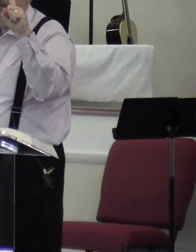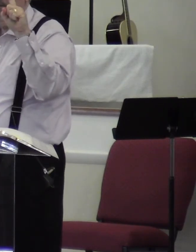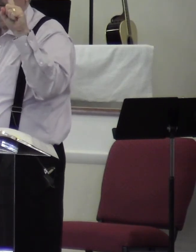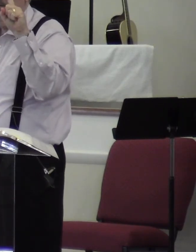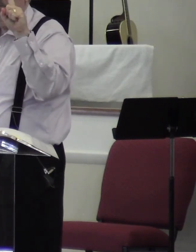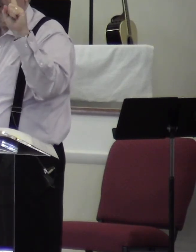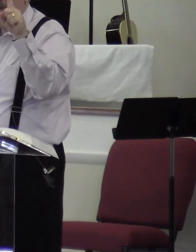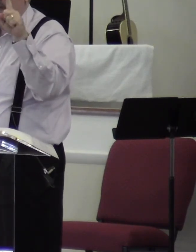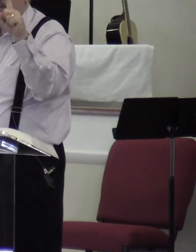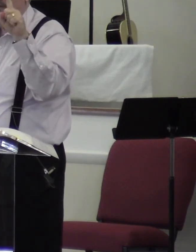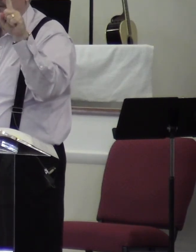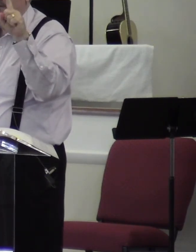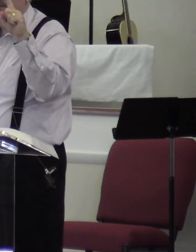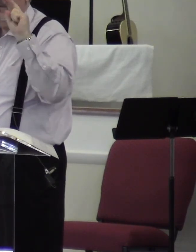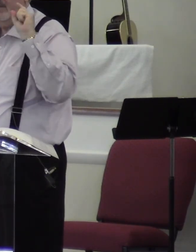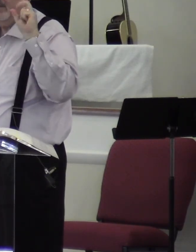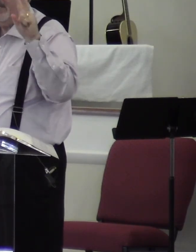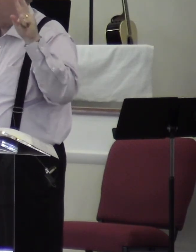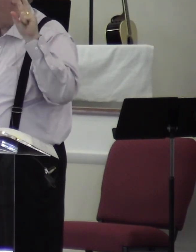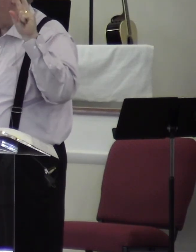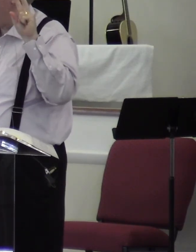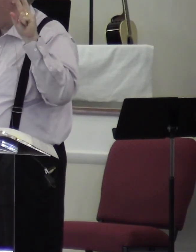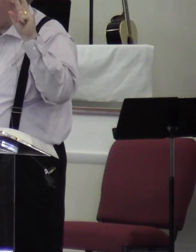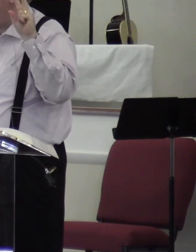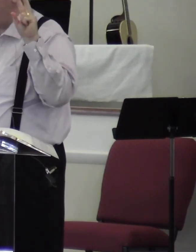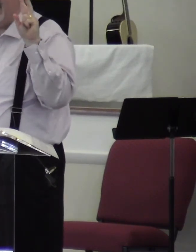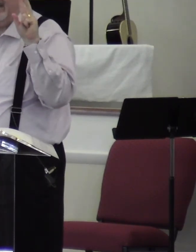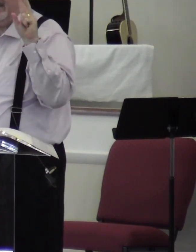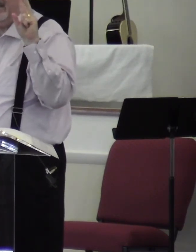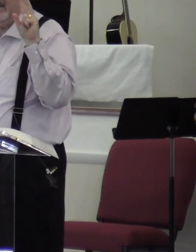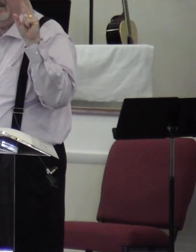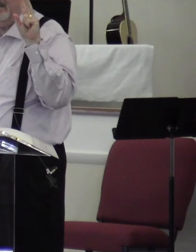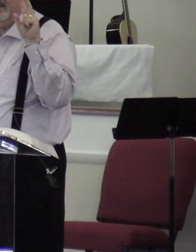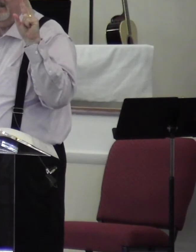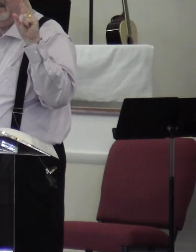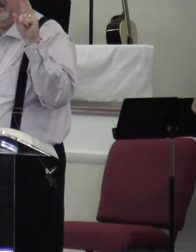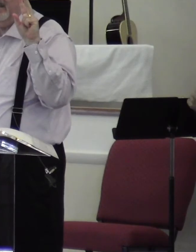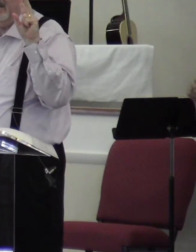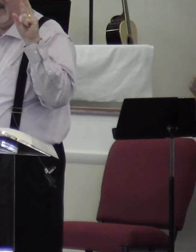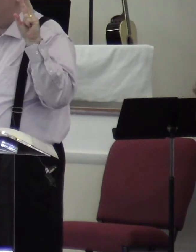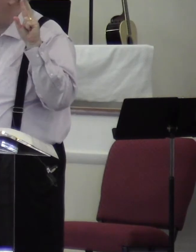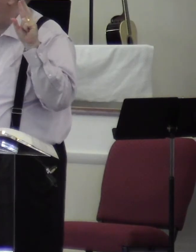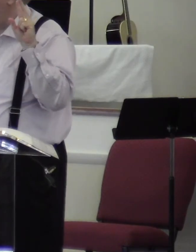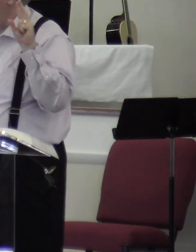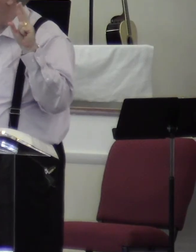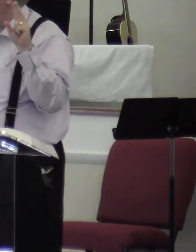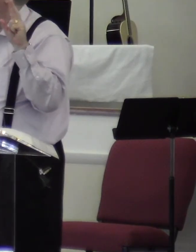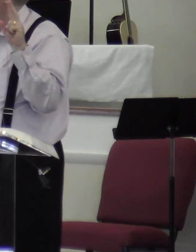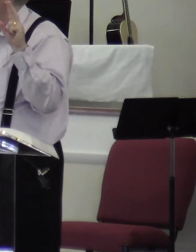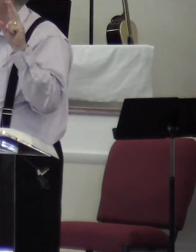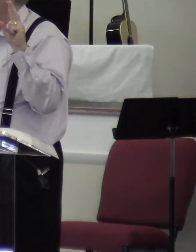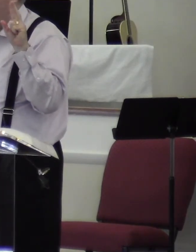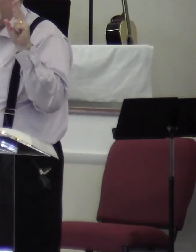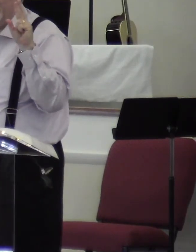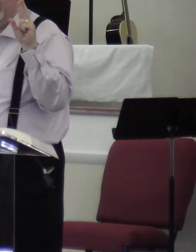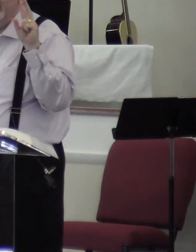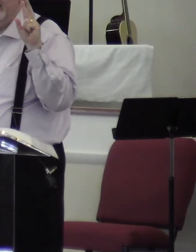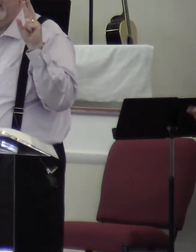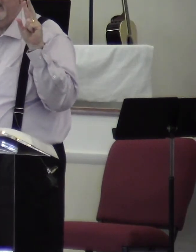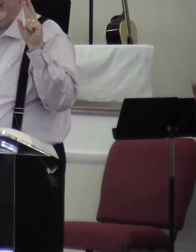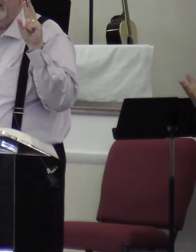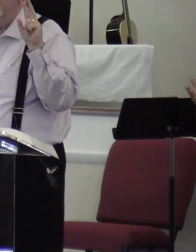lock, repent. Second lock, be baptized. And then try to open the door, what's going to